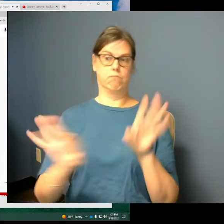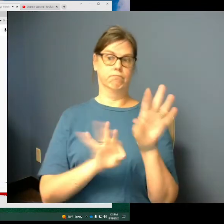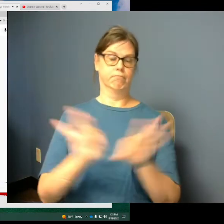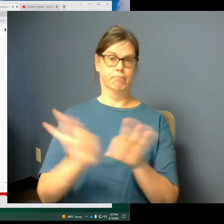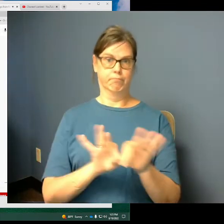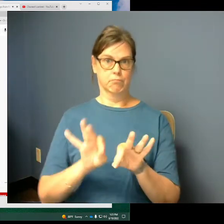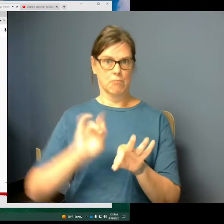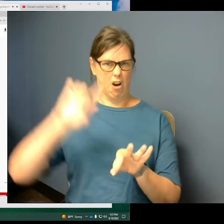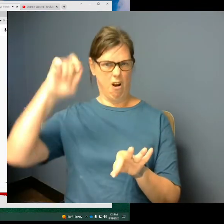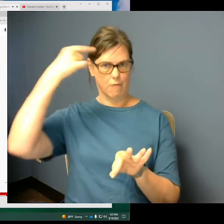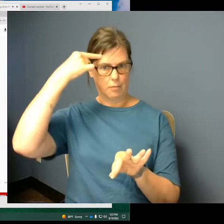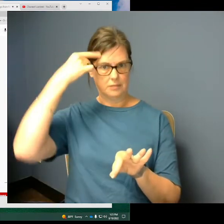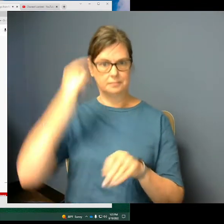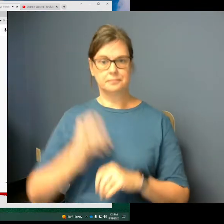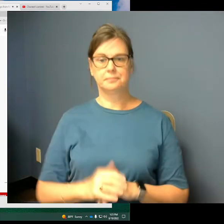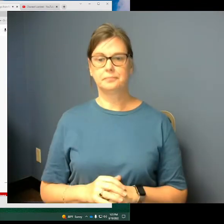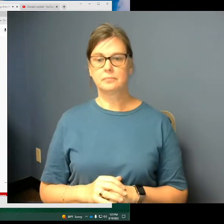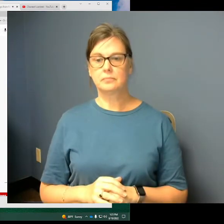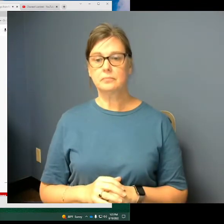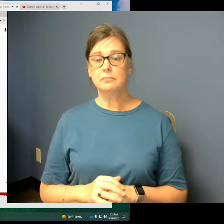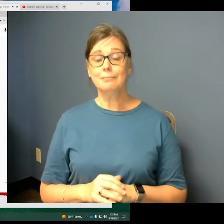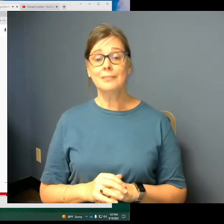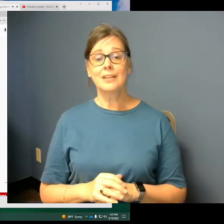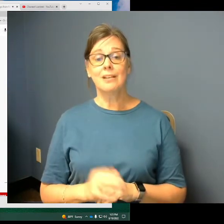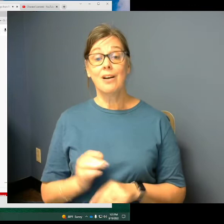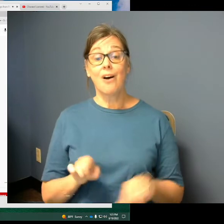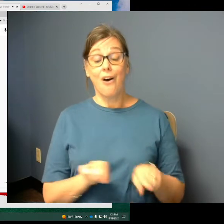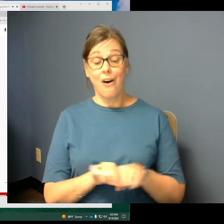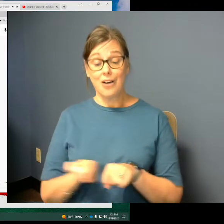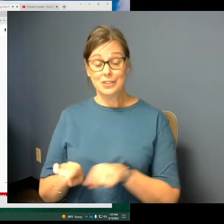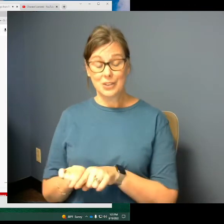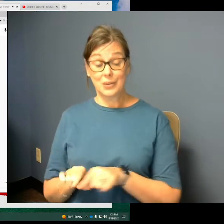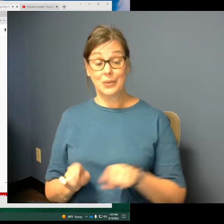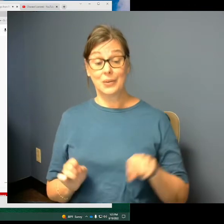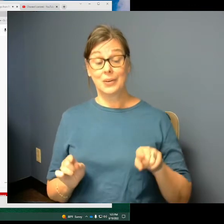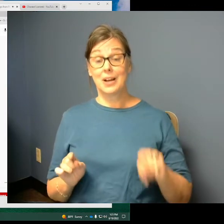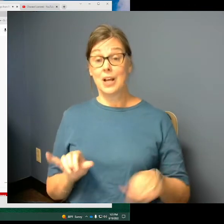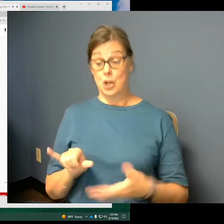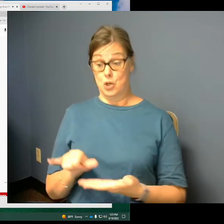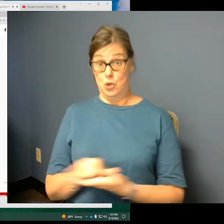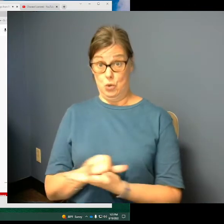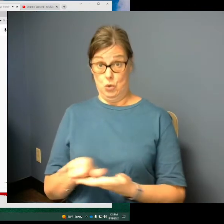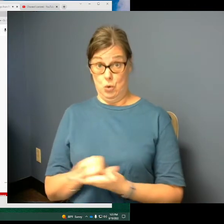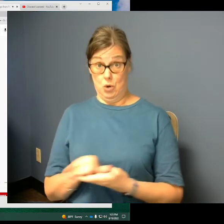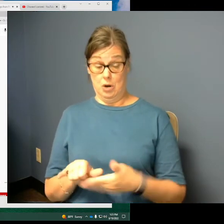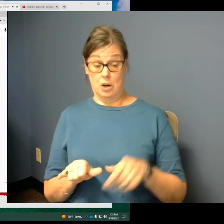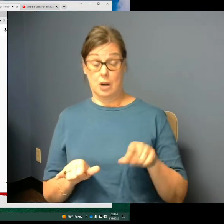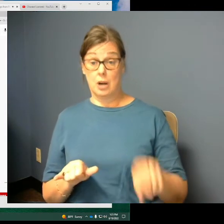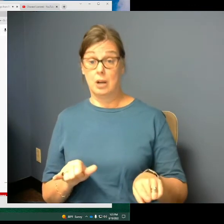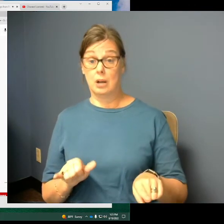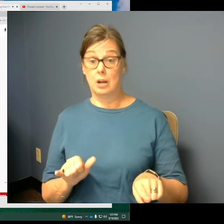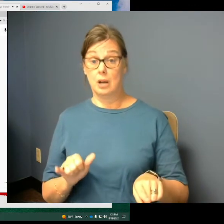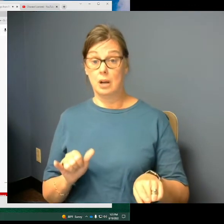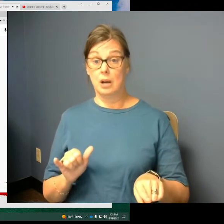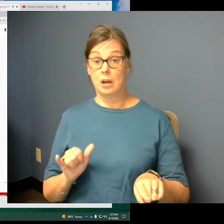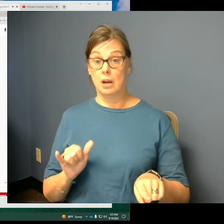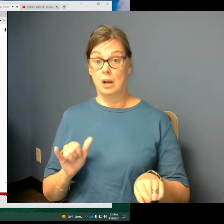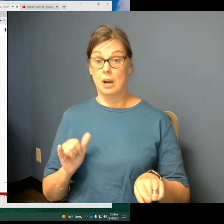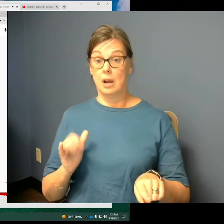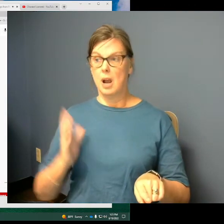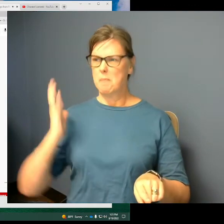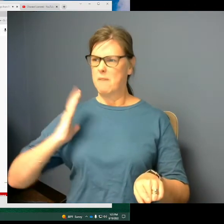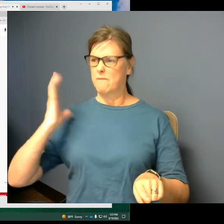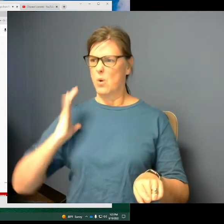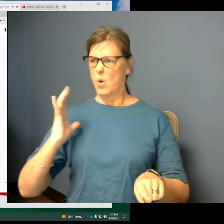is New York, when the Dutch had been there and it was New Netherland, it was a really, really diverse colony.